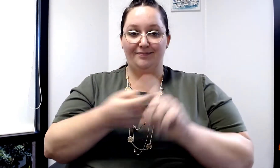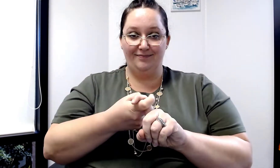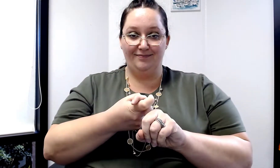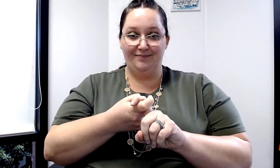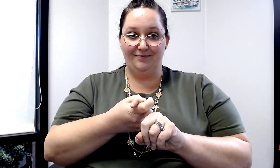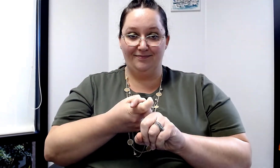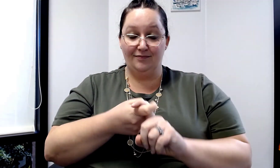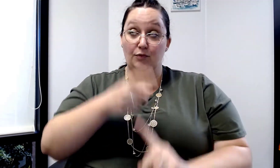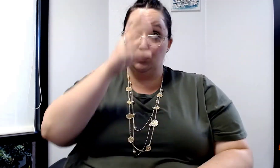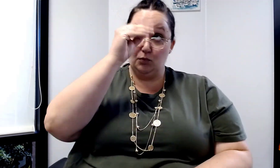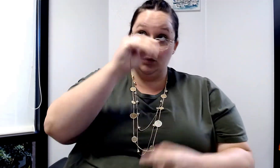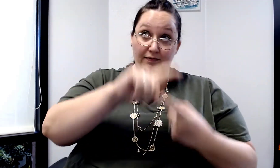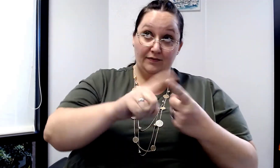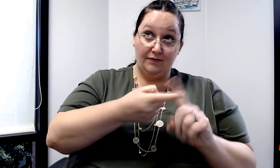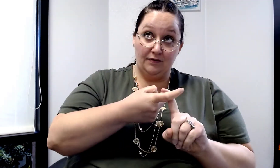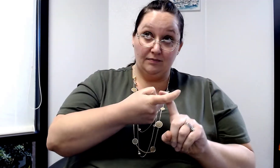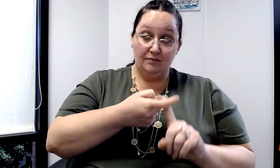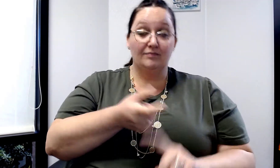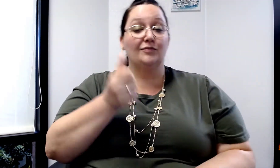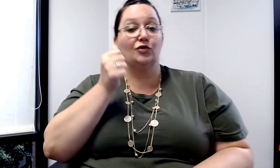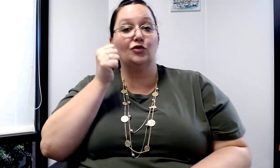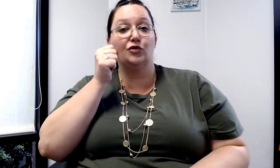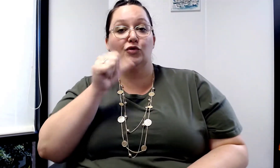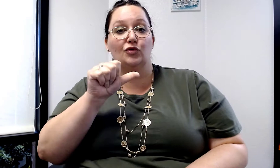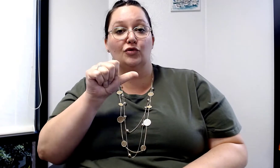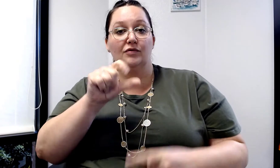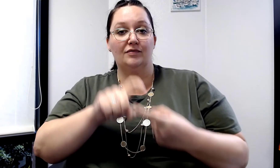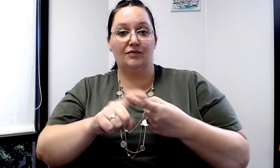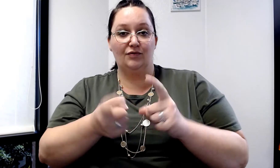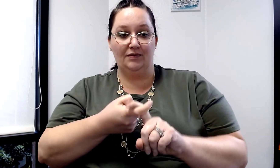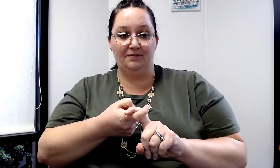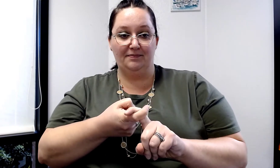friend. Boyfriend, girlfriend.